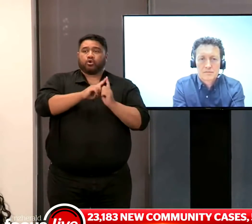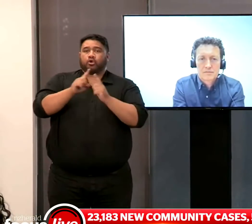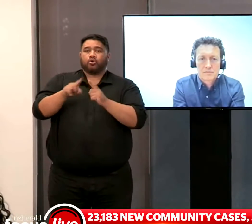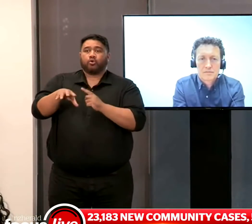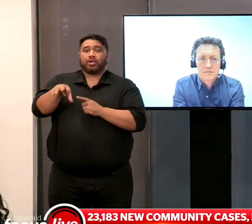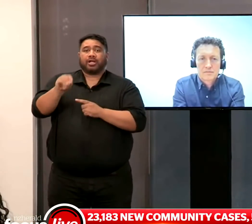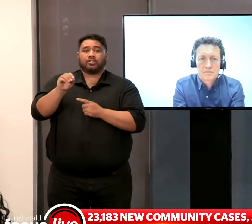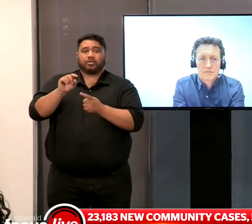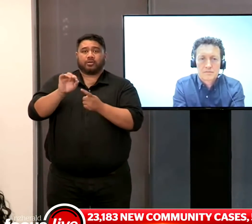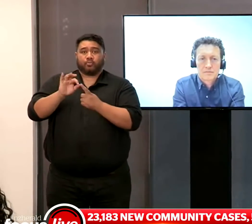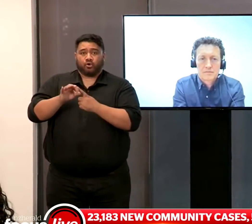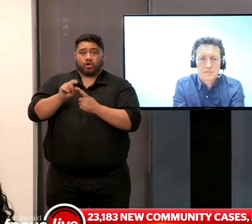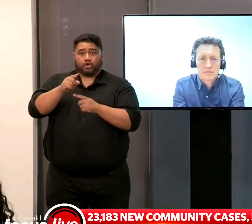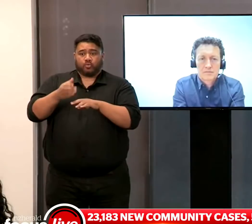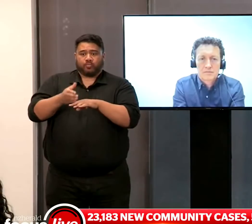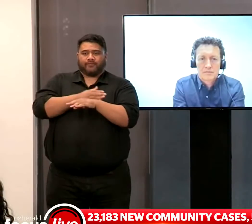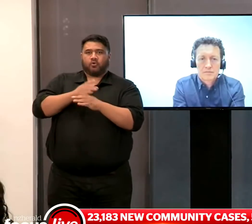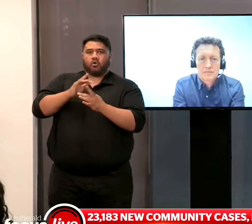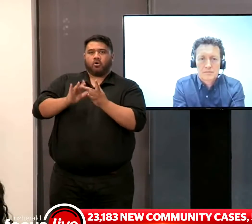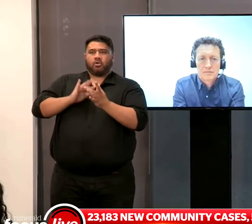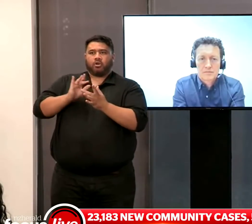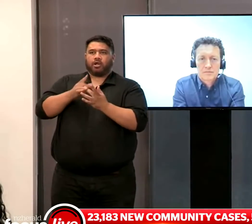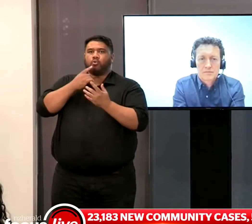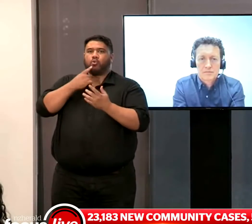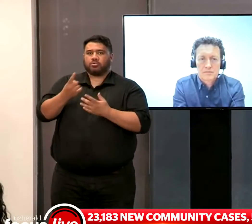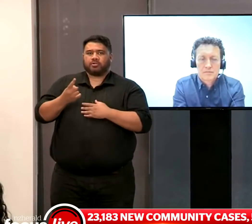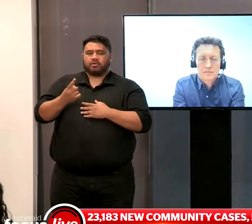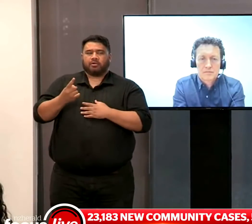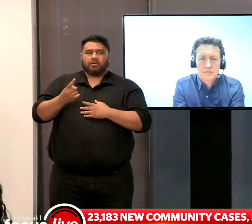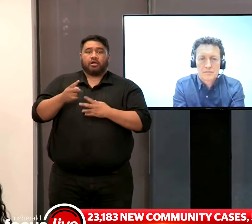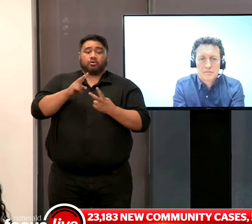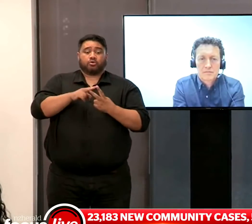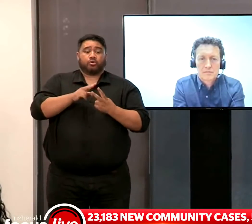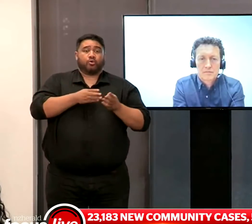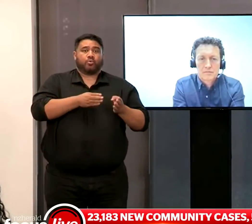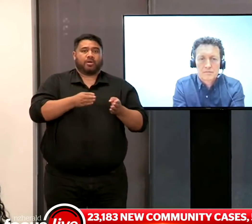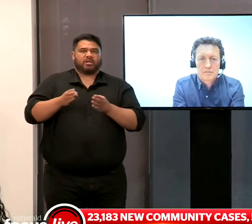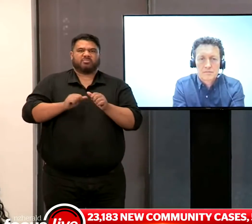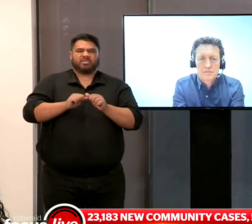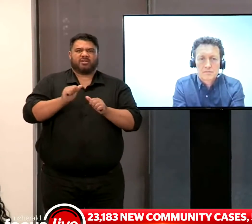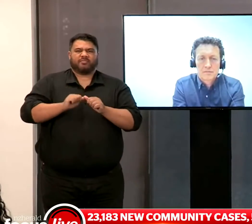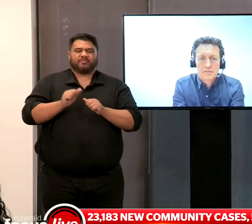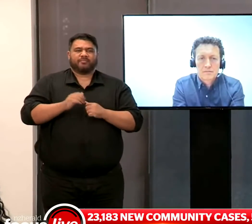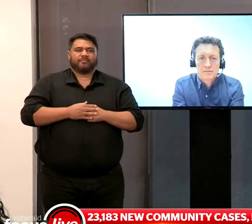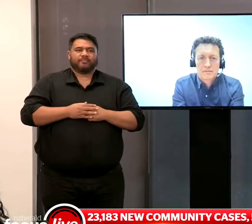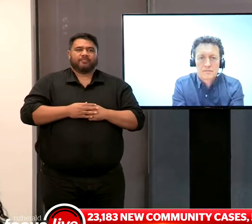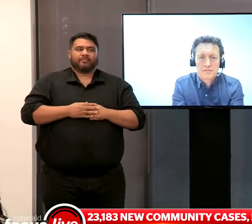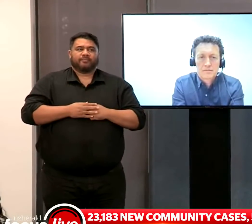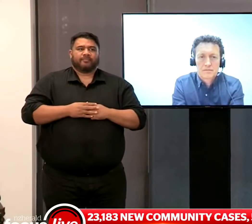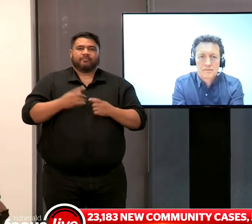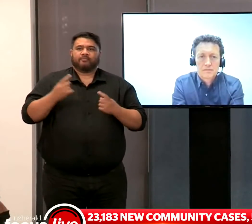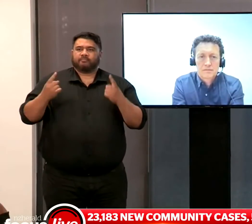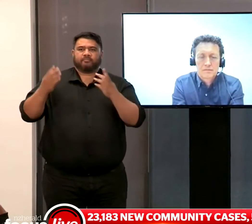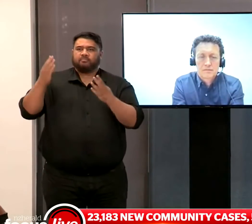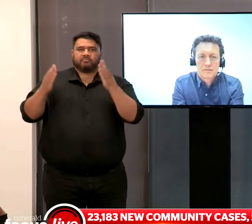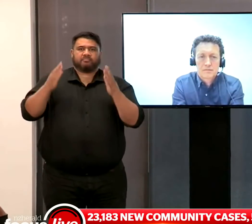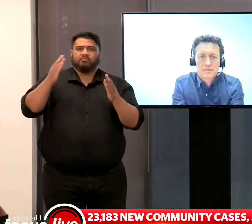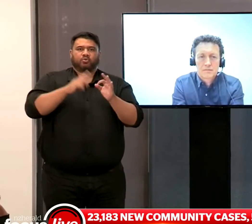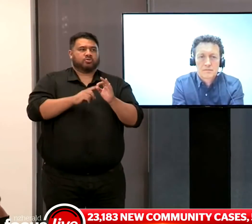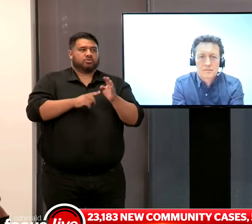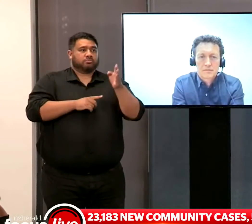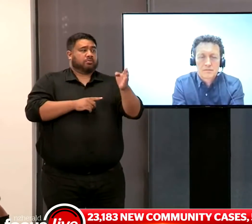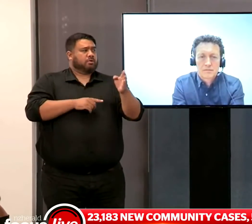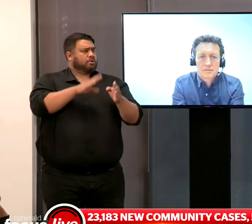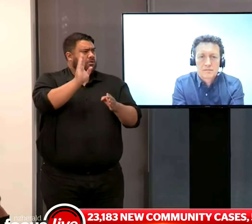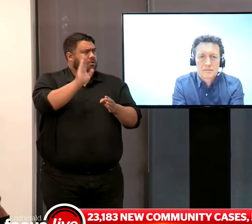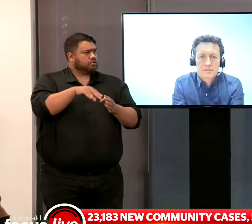having used the click and collect, the online RAT ordering process is the way to go. So you just on this,